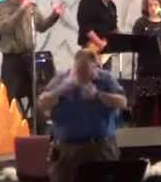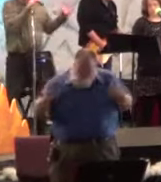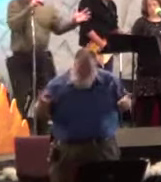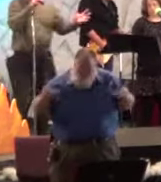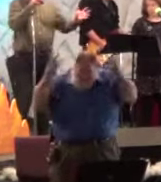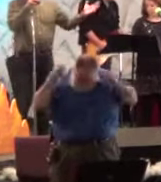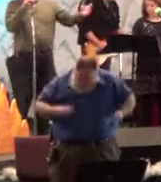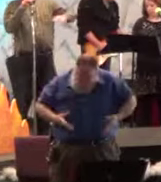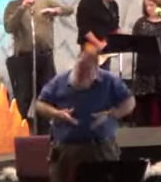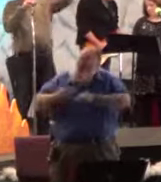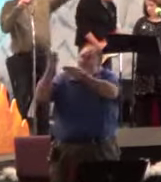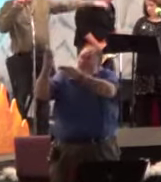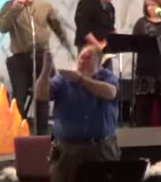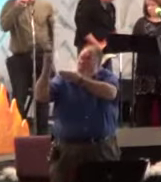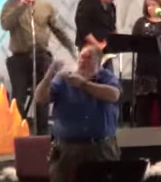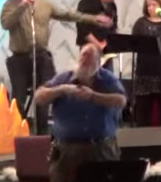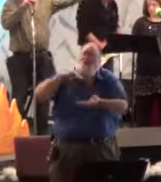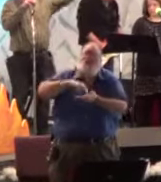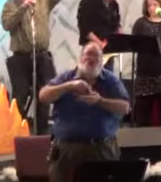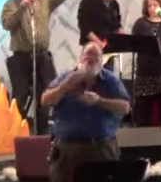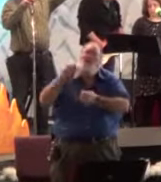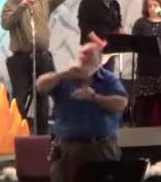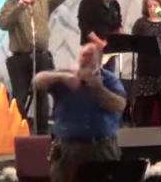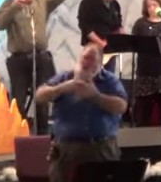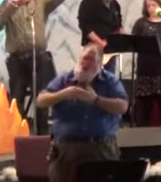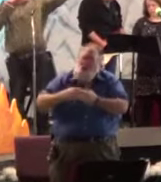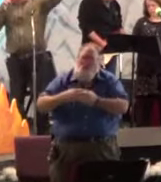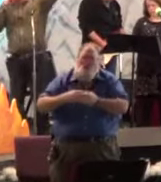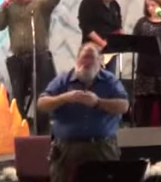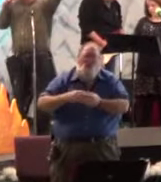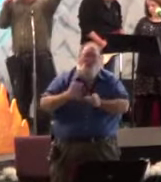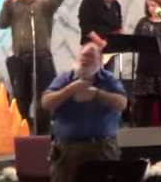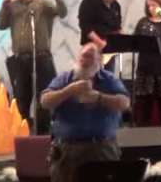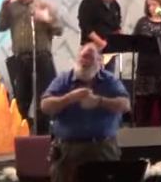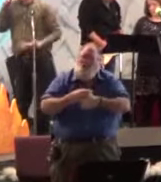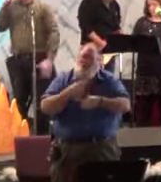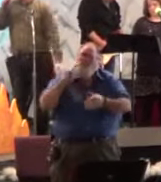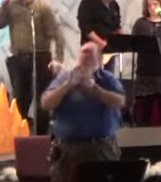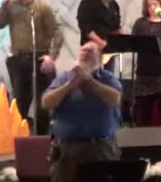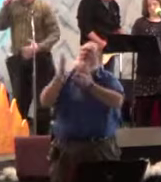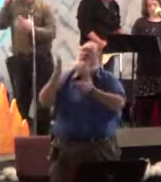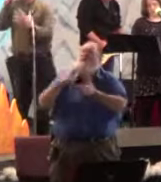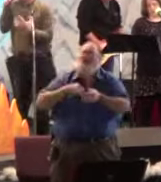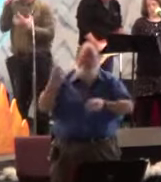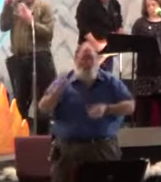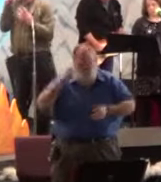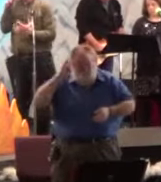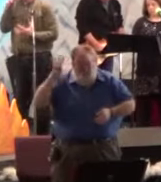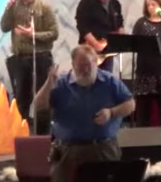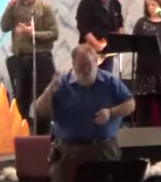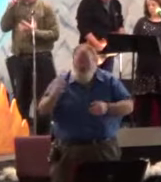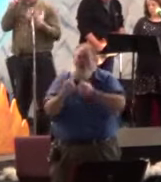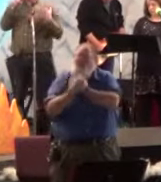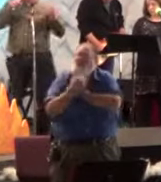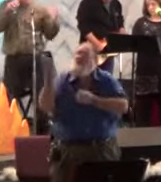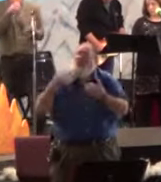up before all creation and I'm going to praise you. Because I can only imagine what I can get in return, God, the love that you have